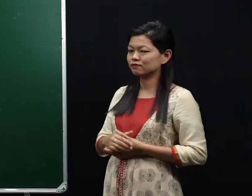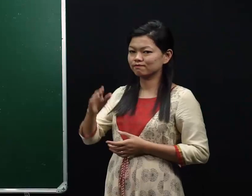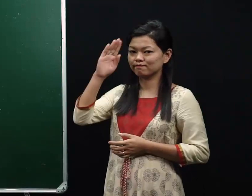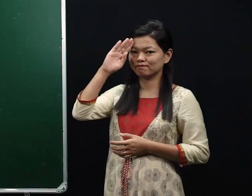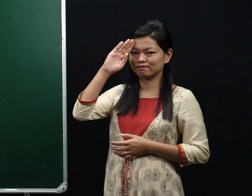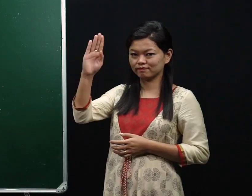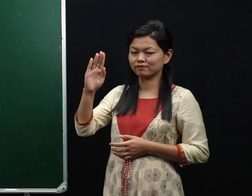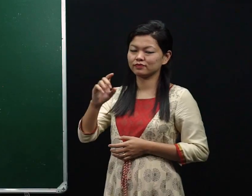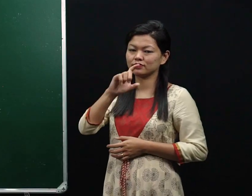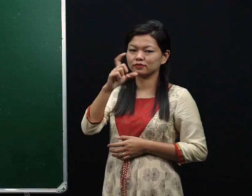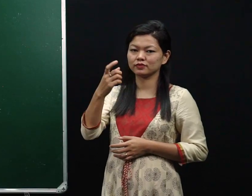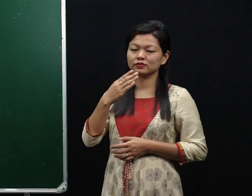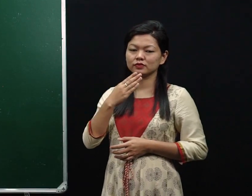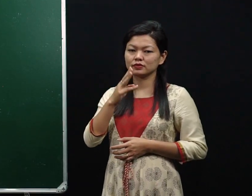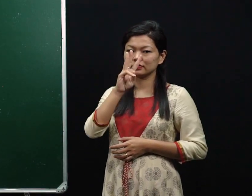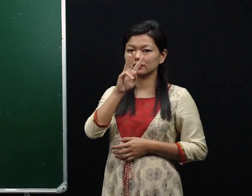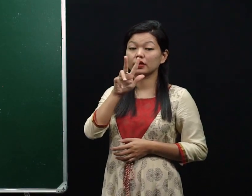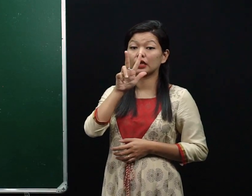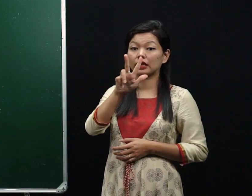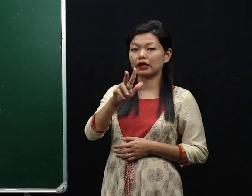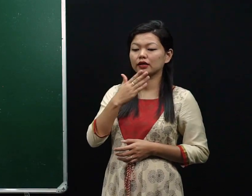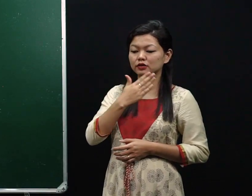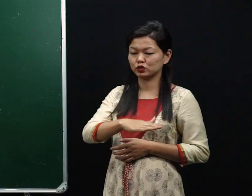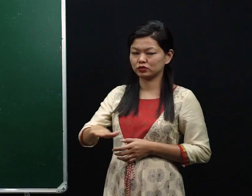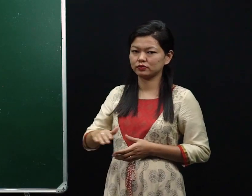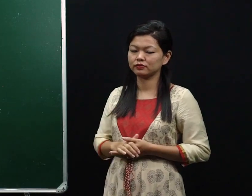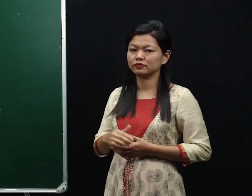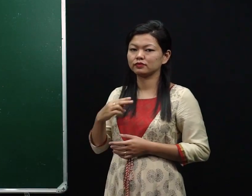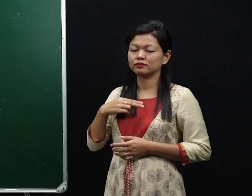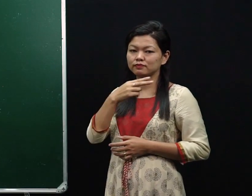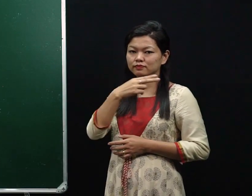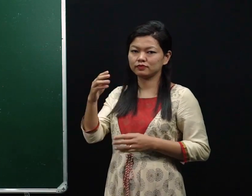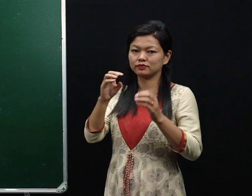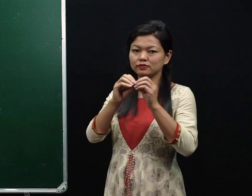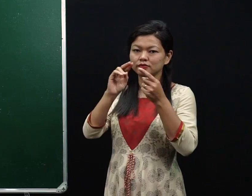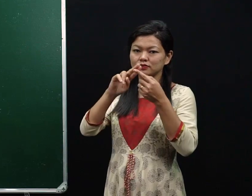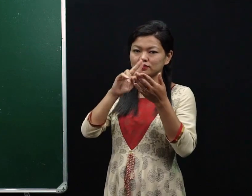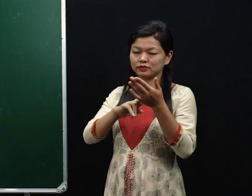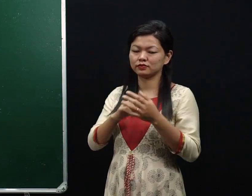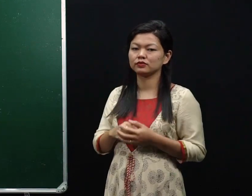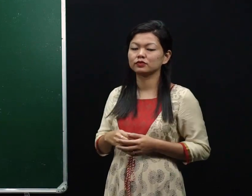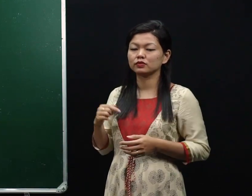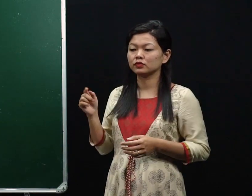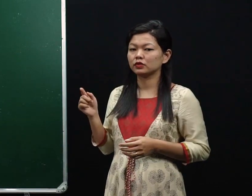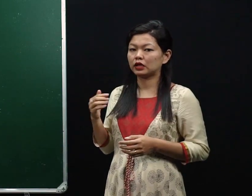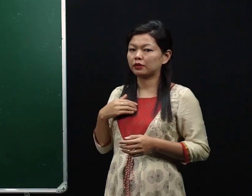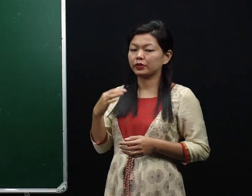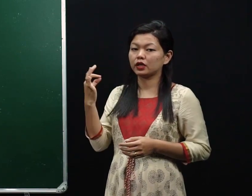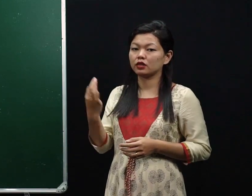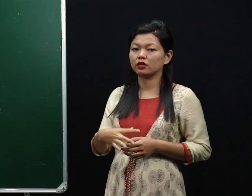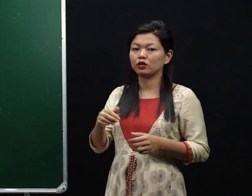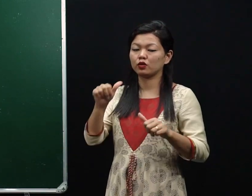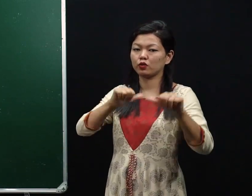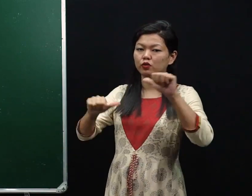Hello, my dear class 8 students. My name is Bentungo, and I'll be your new science teacher. And today we